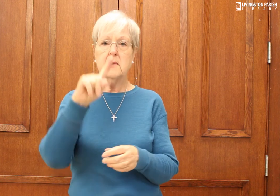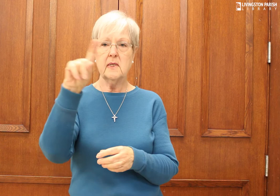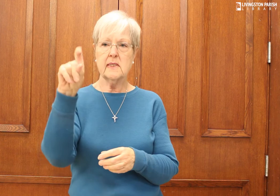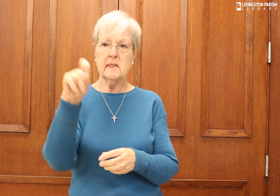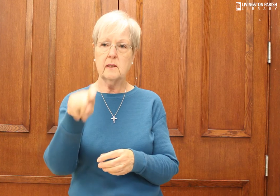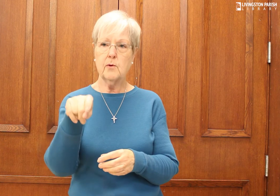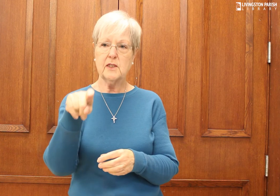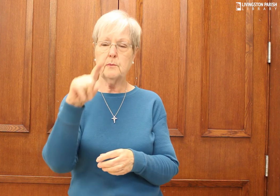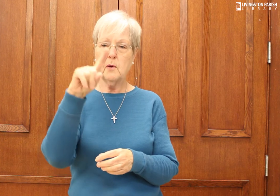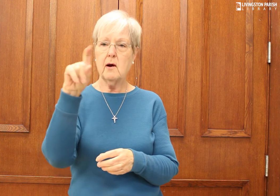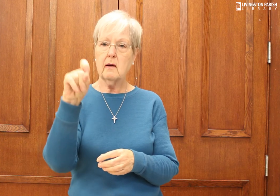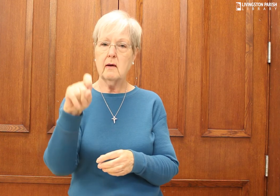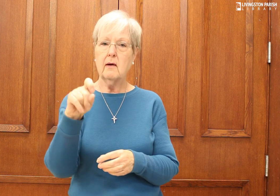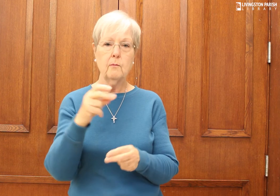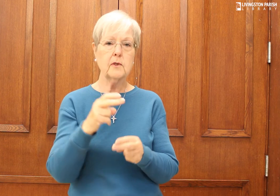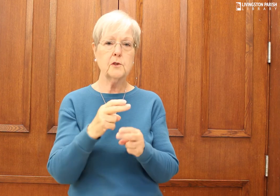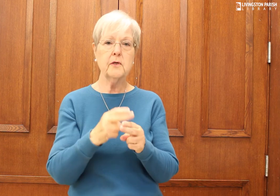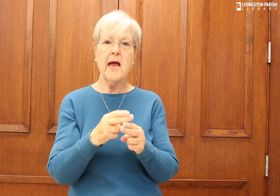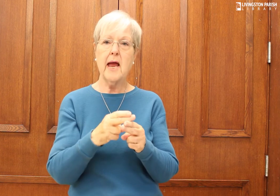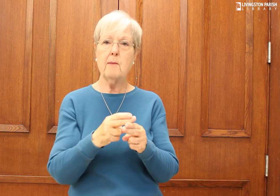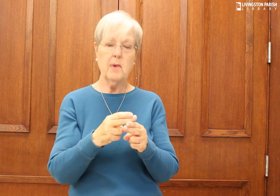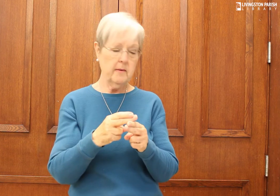this is the question mark. What's your name?